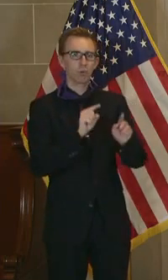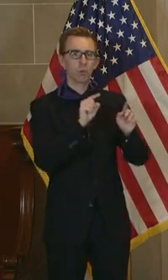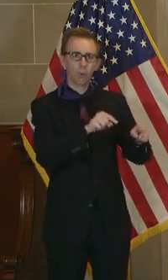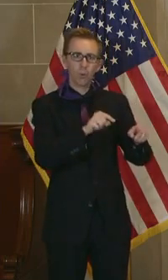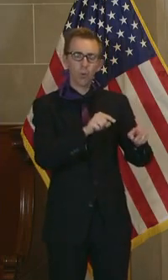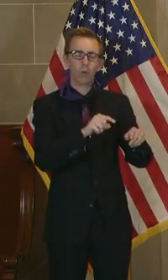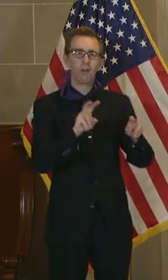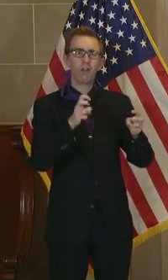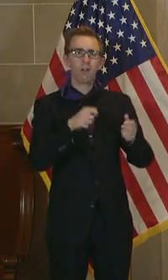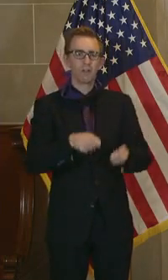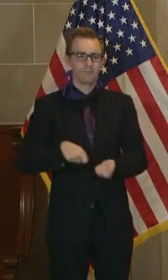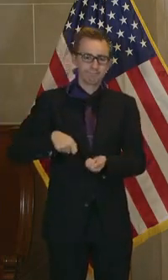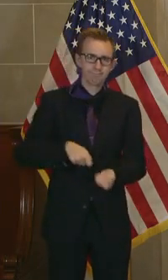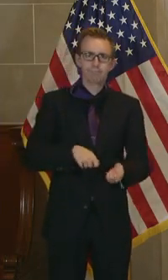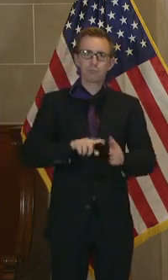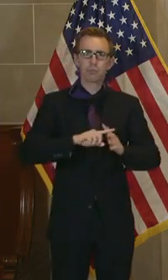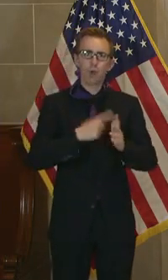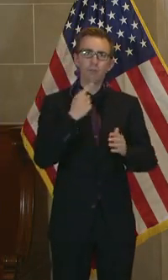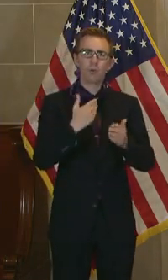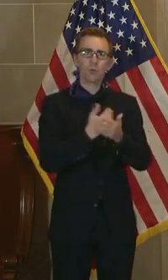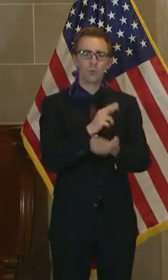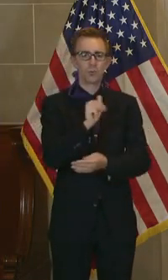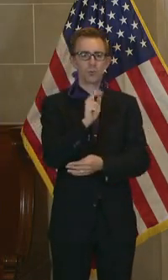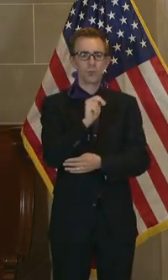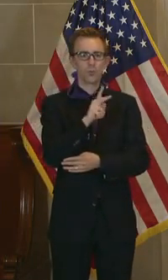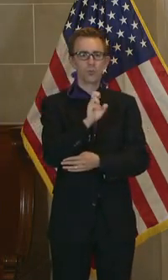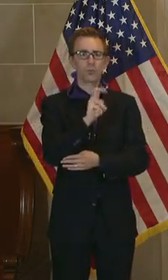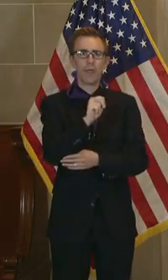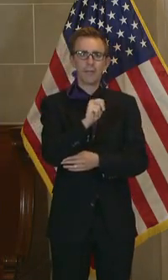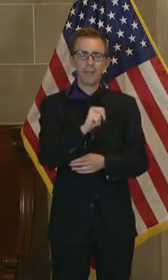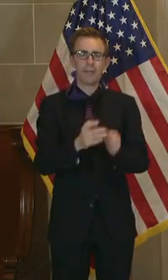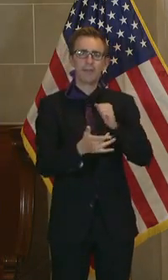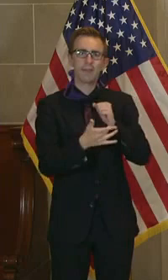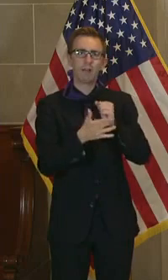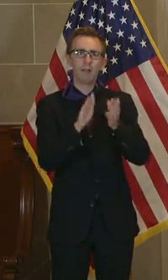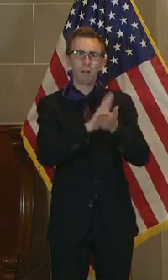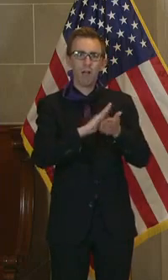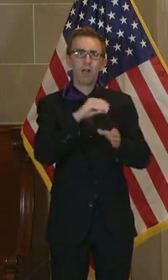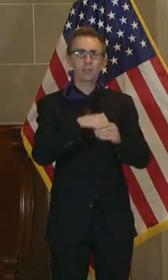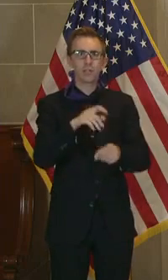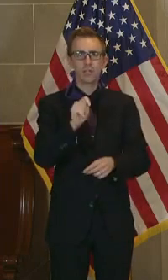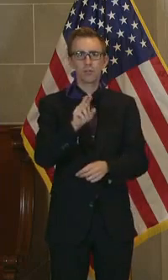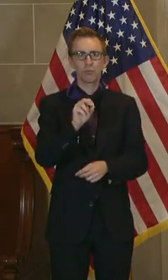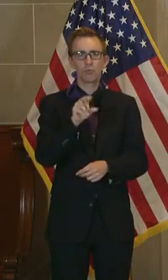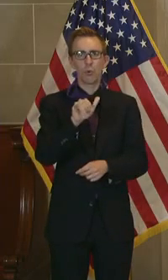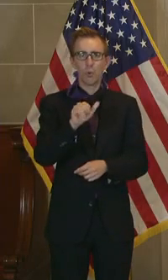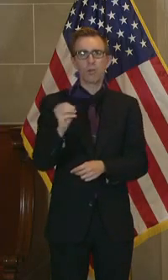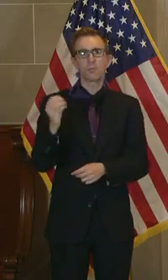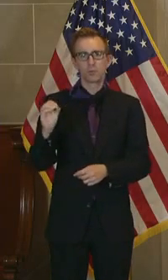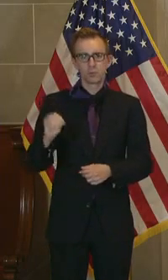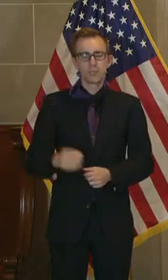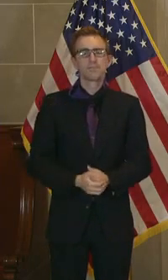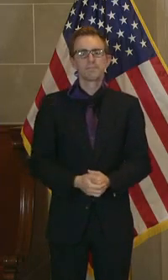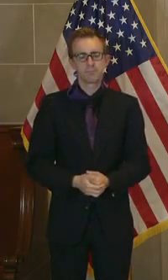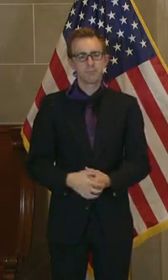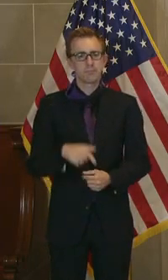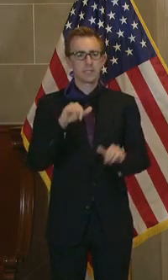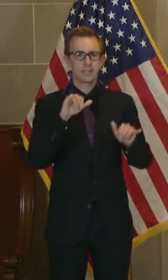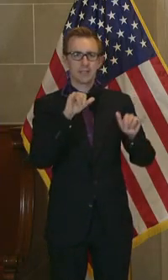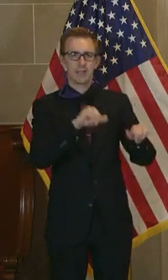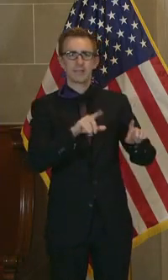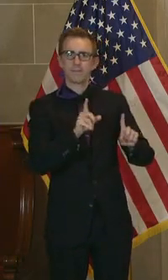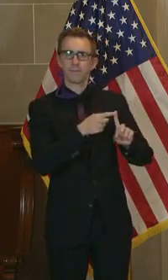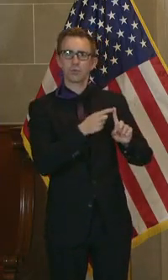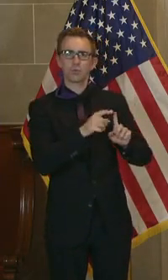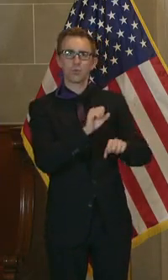groundbreaking ceremony for a new Rankin Technical College campus in Troy, Missouri. This will be the first